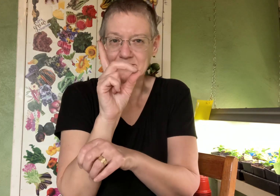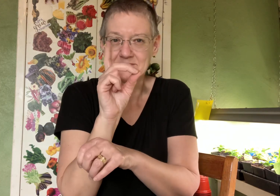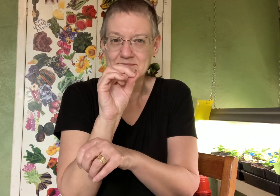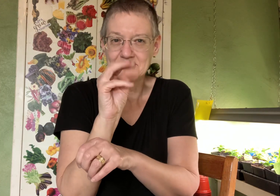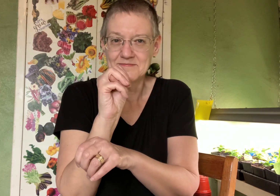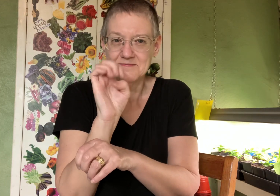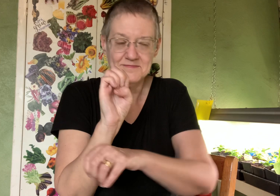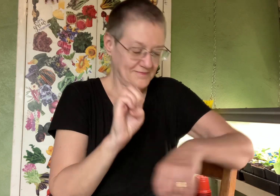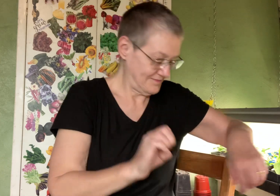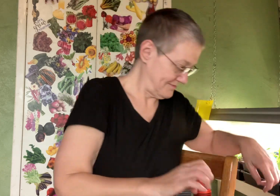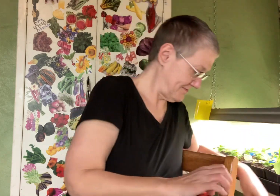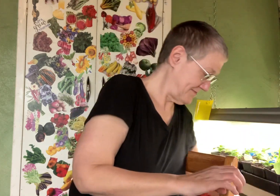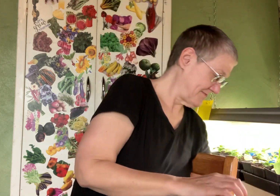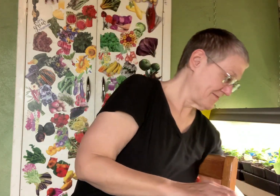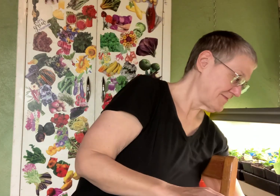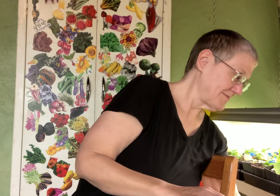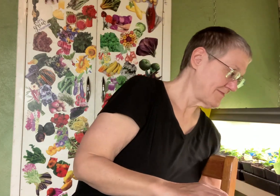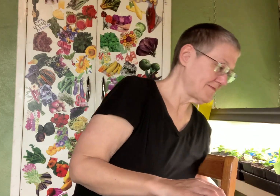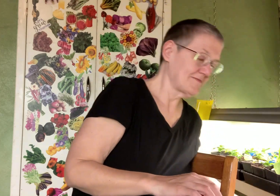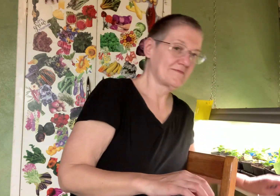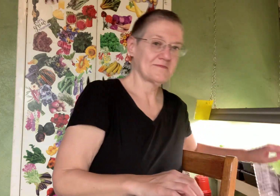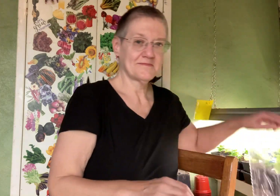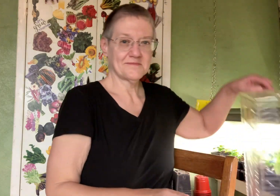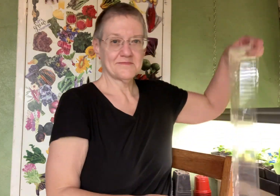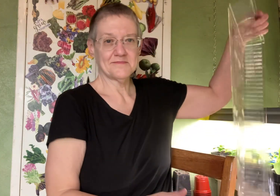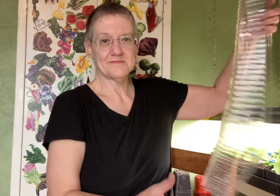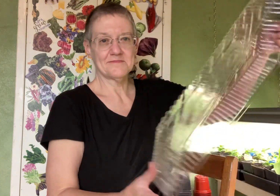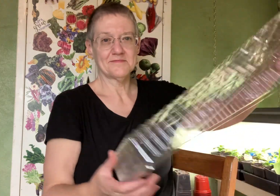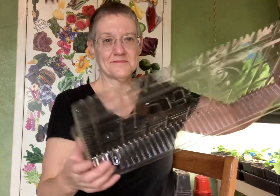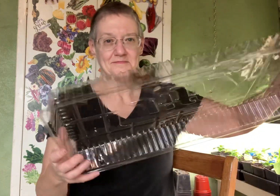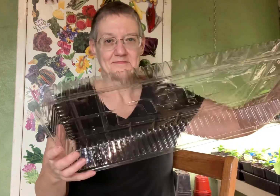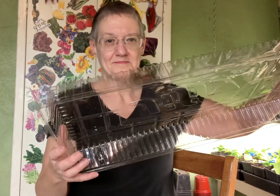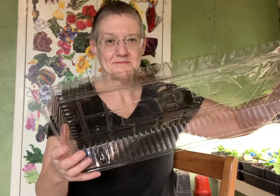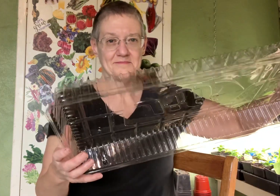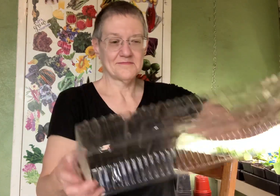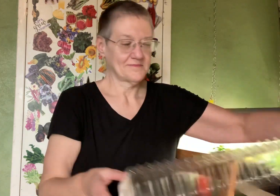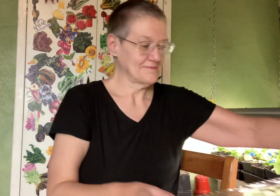Plus, I always use a humidity dome on all my seeds.